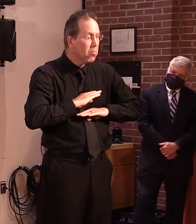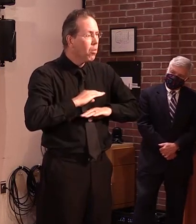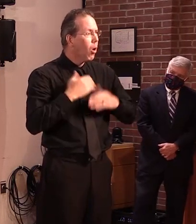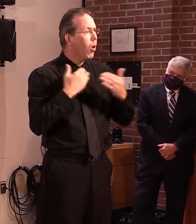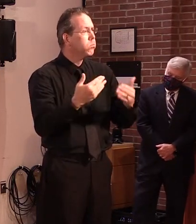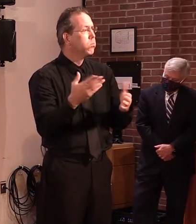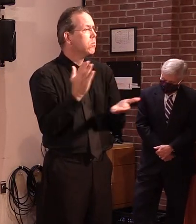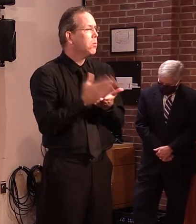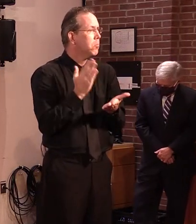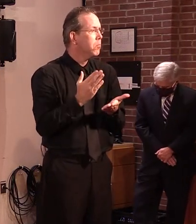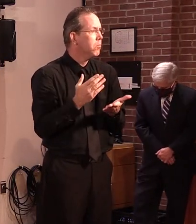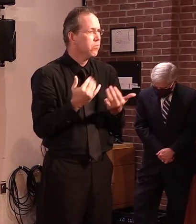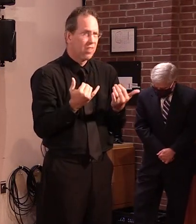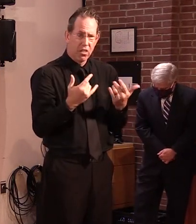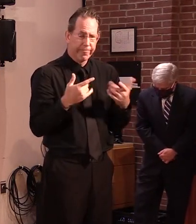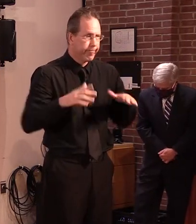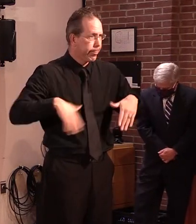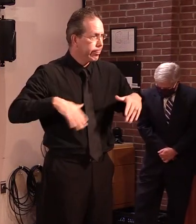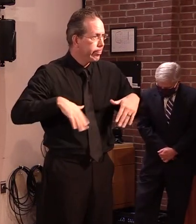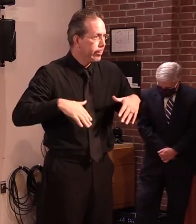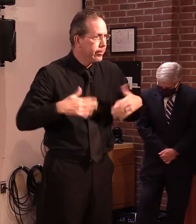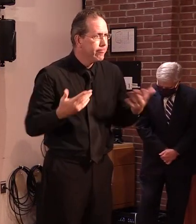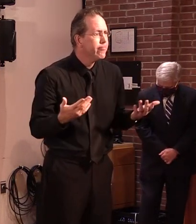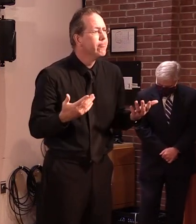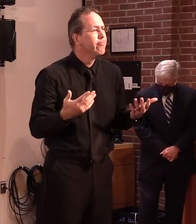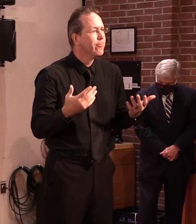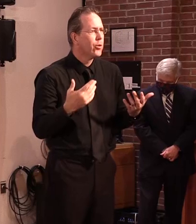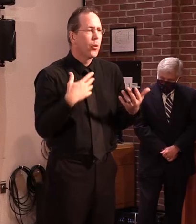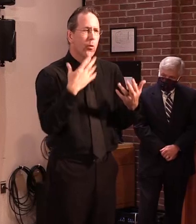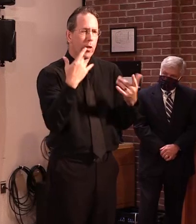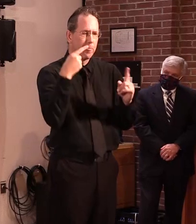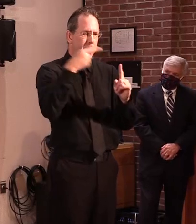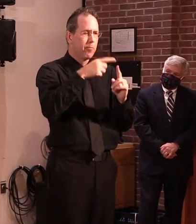get back again to normal.